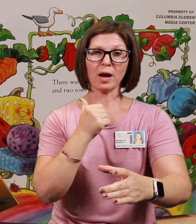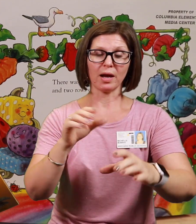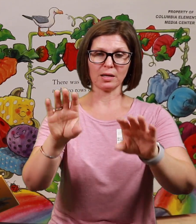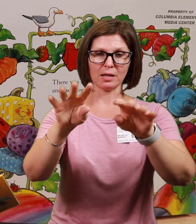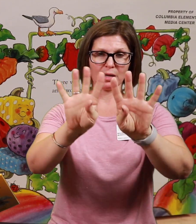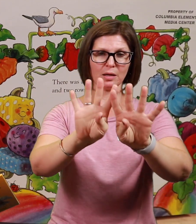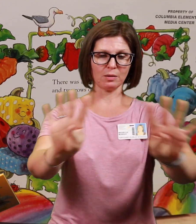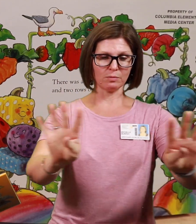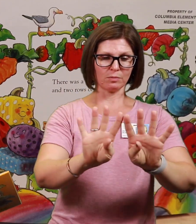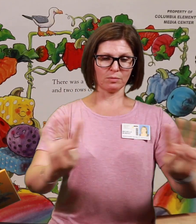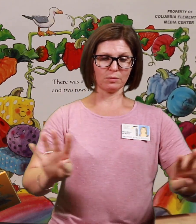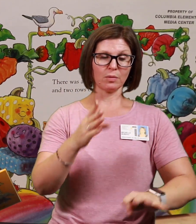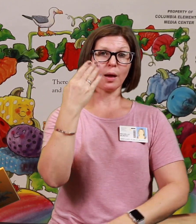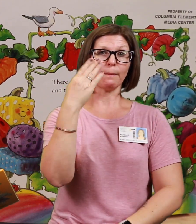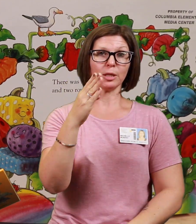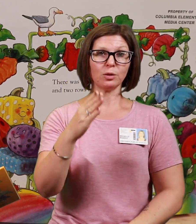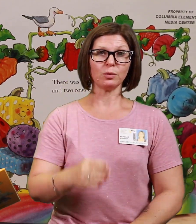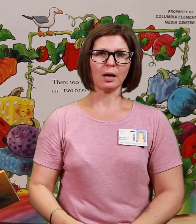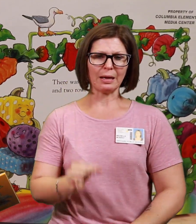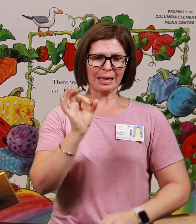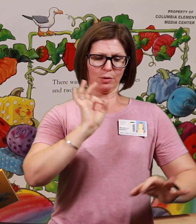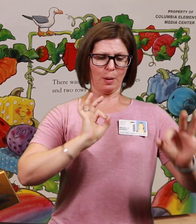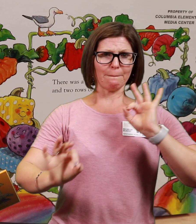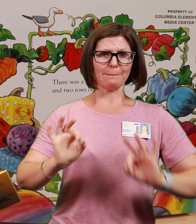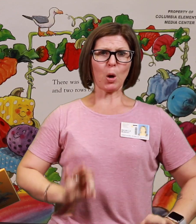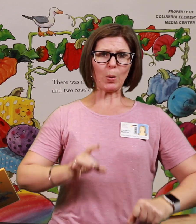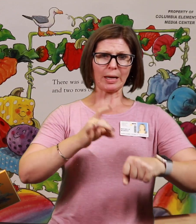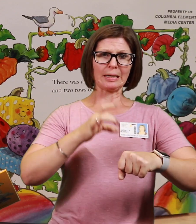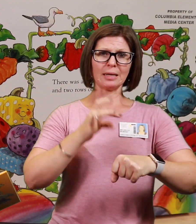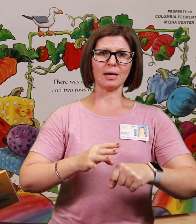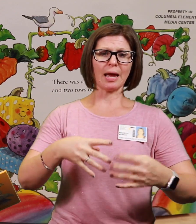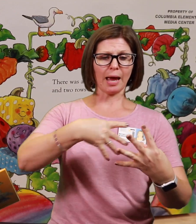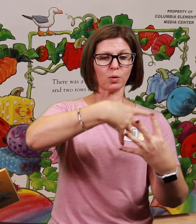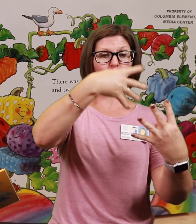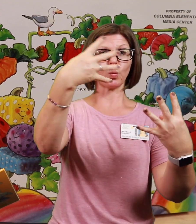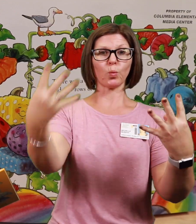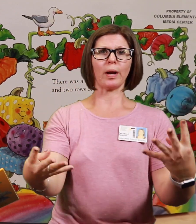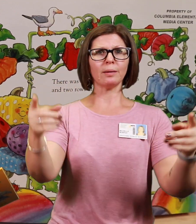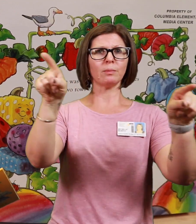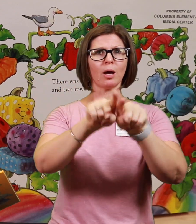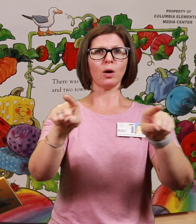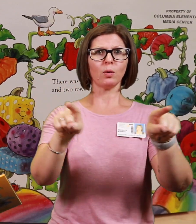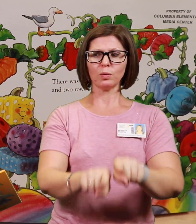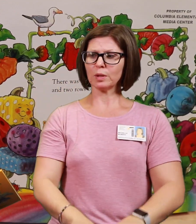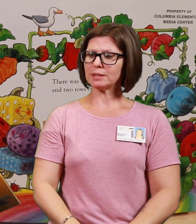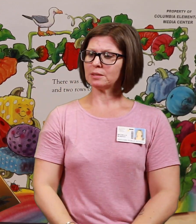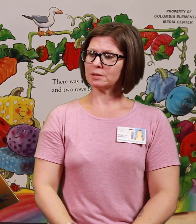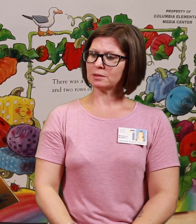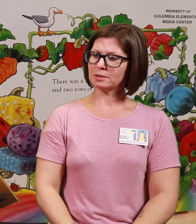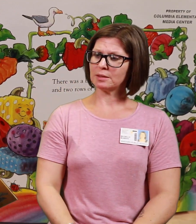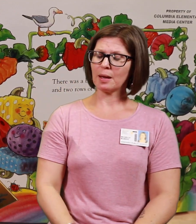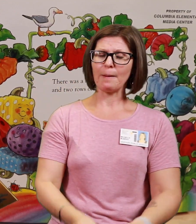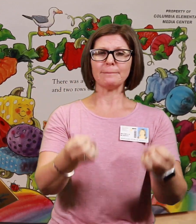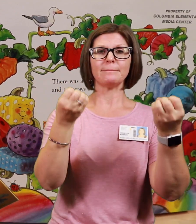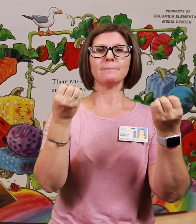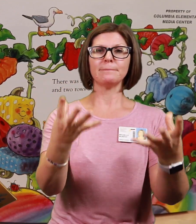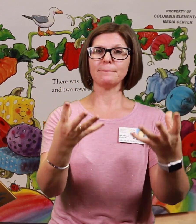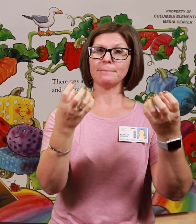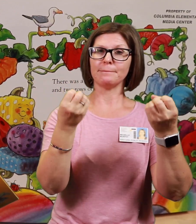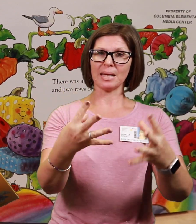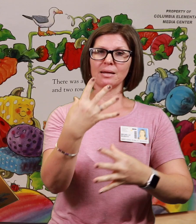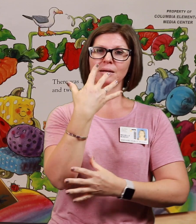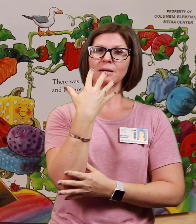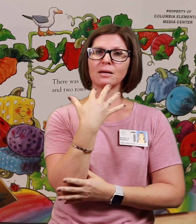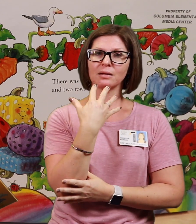rows of blue. There were polka dot pumpkins and rainbow ones too. There were thousands of